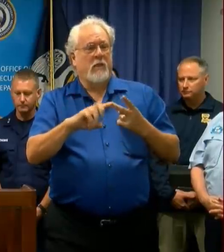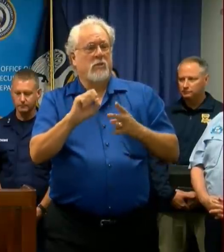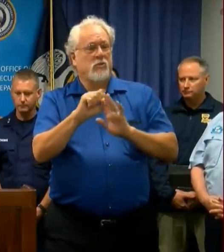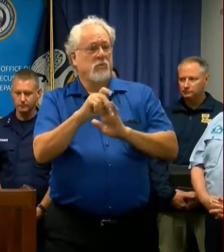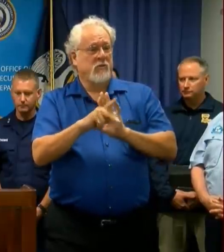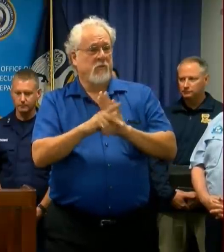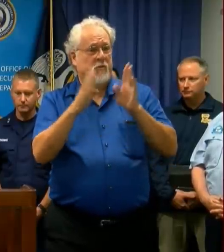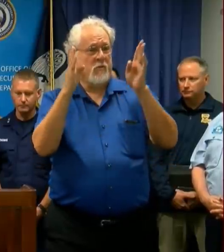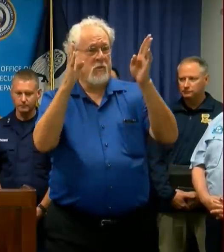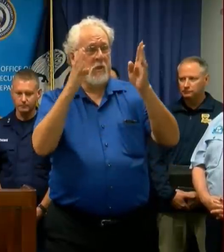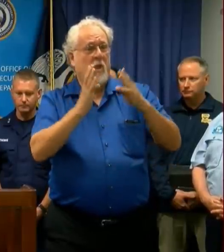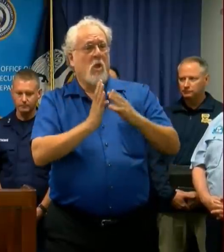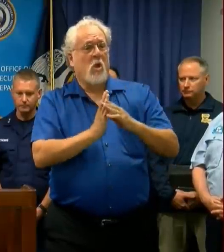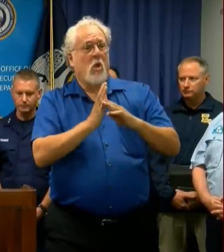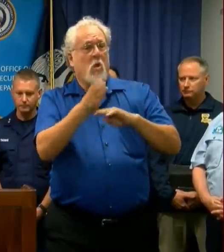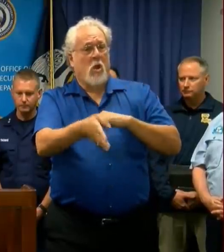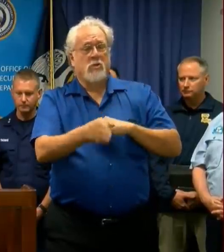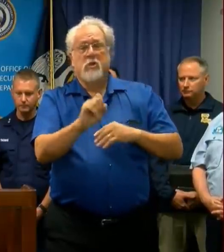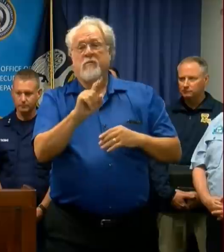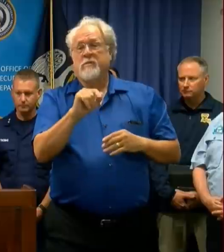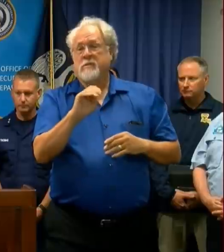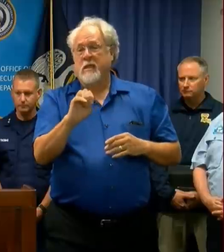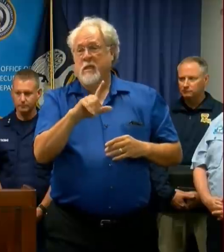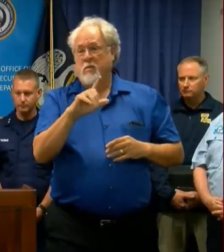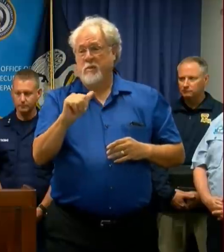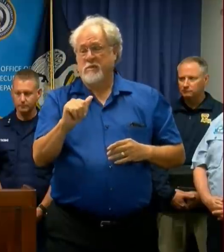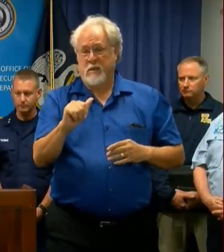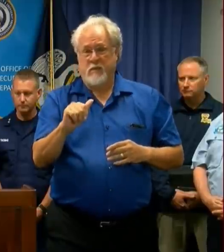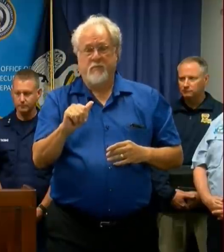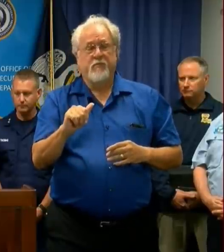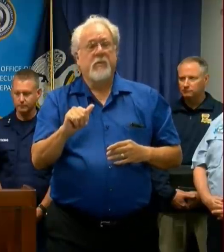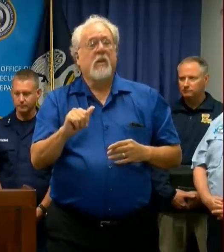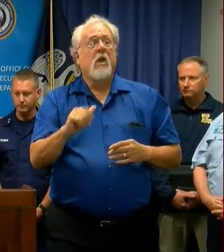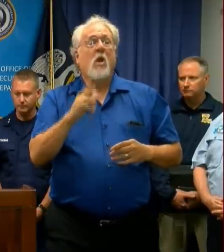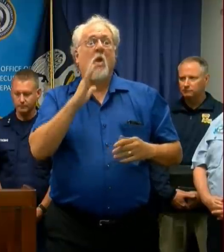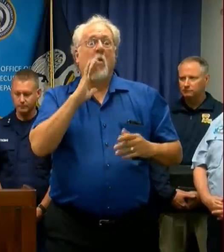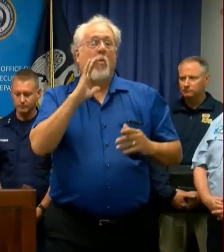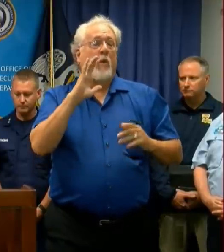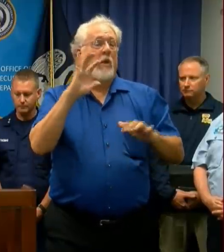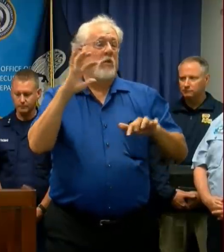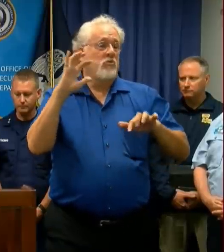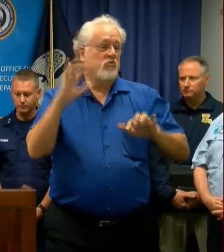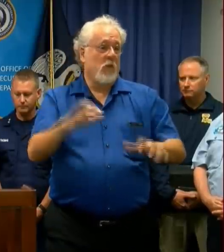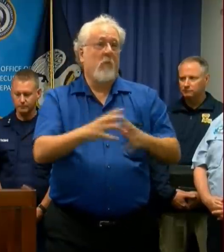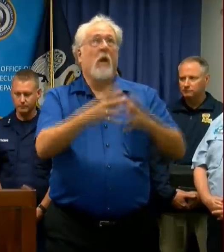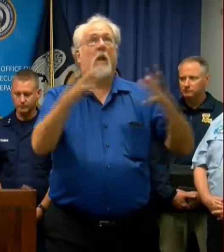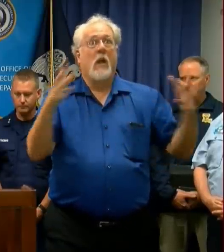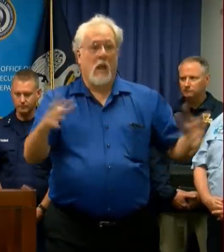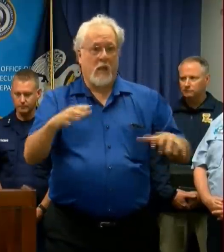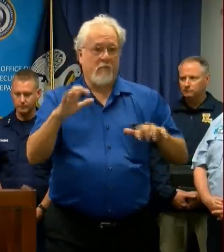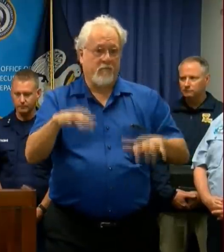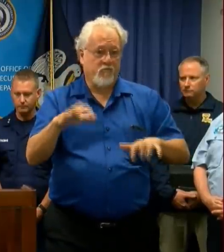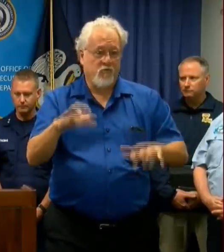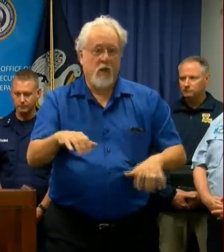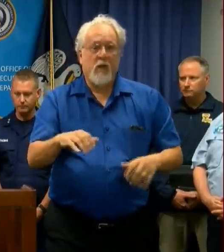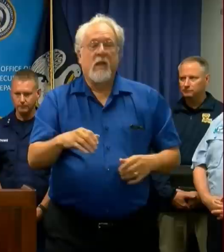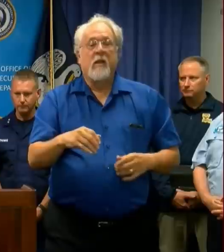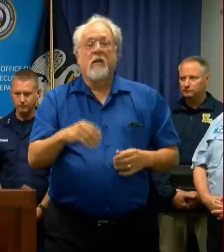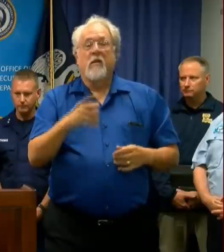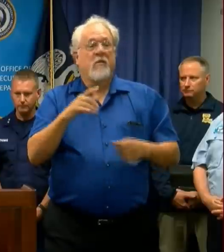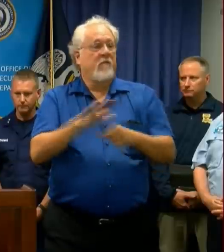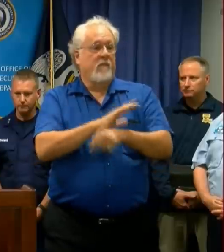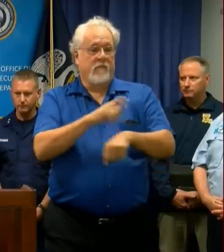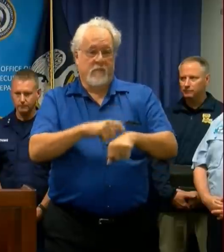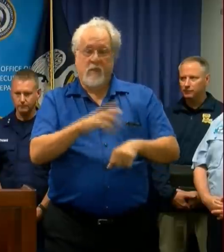Shreveport, it will cross over the state of Louisiana. Of course, it's going to drop a lot of rain the entire